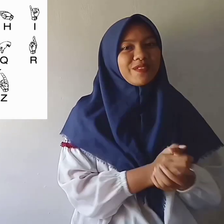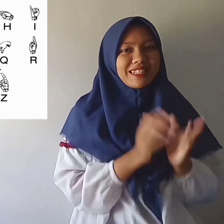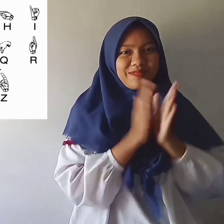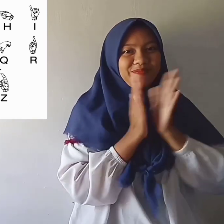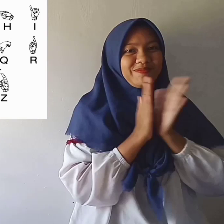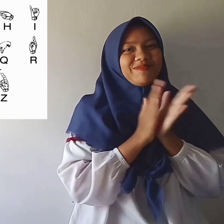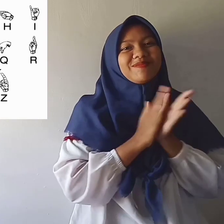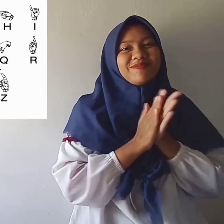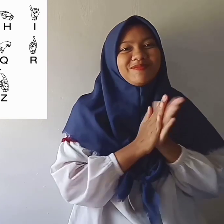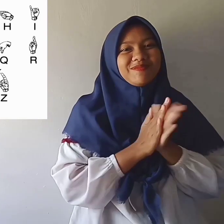us.